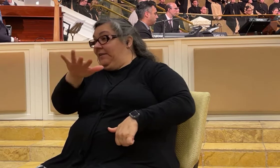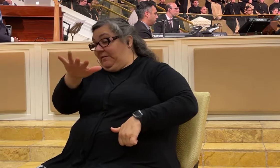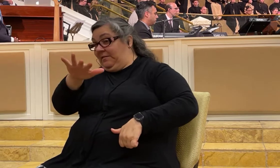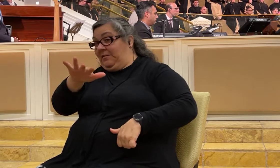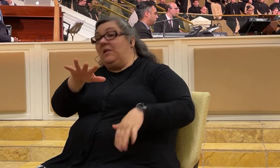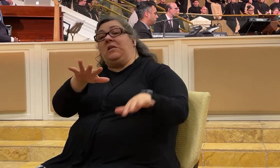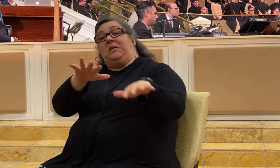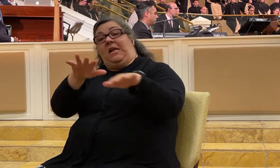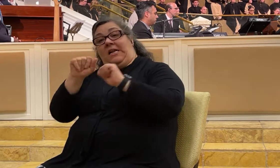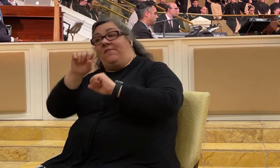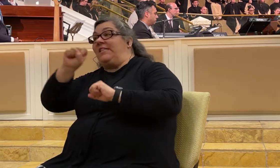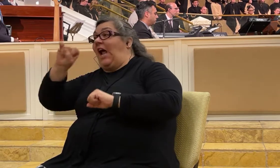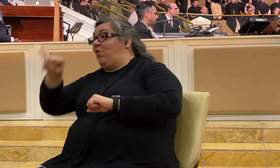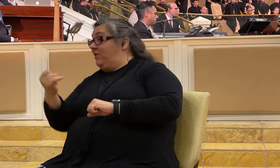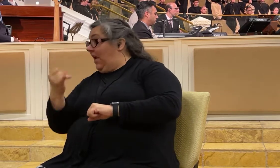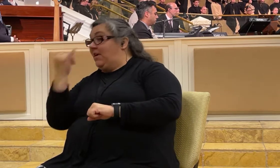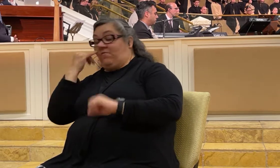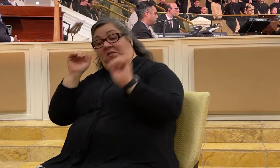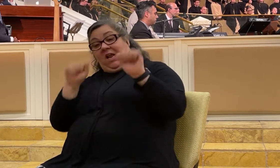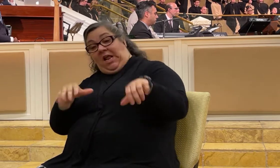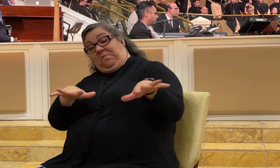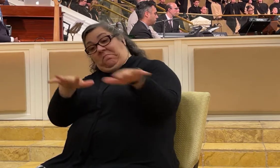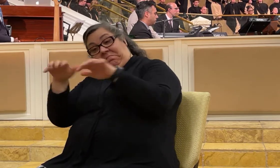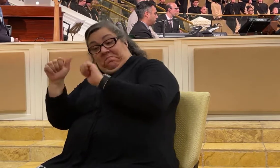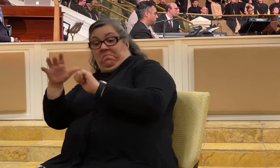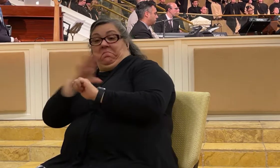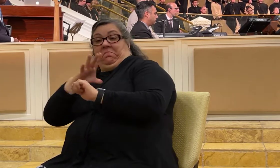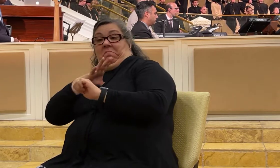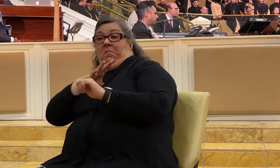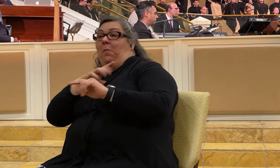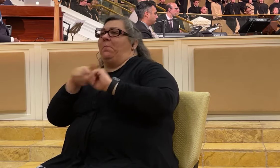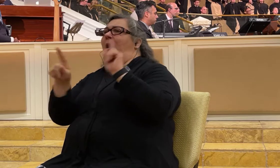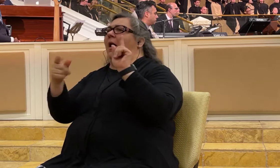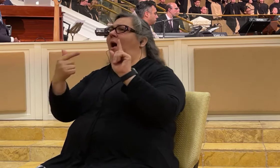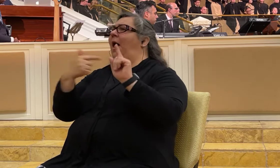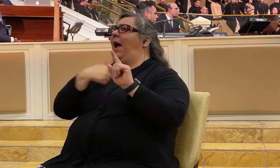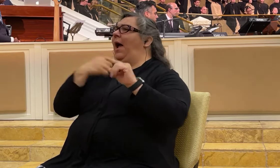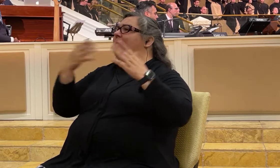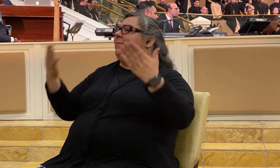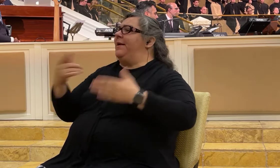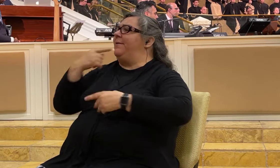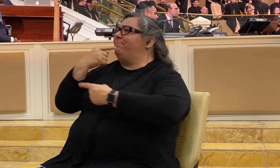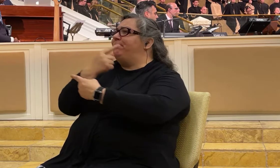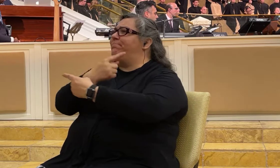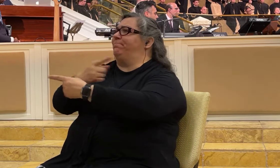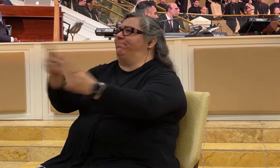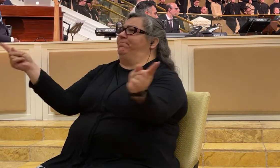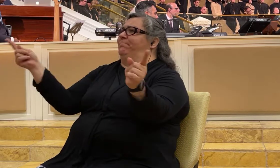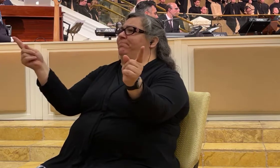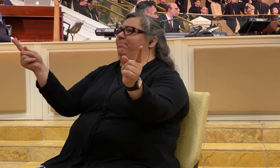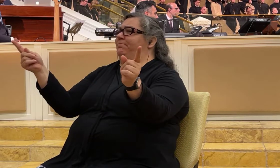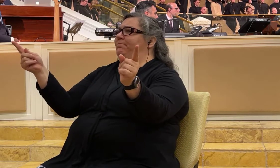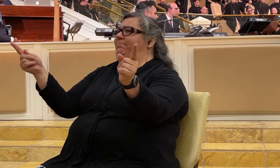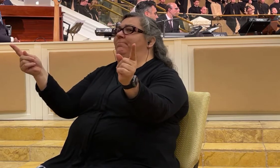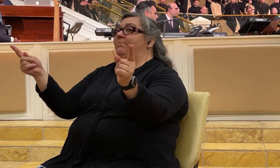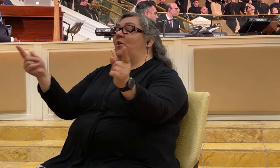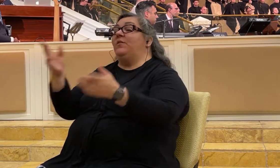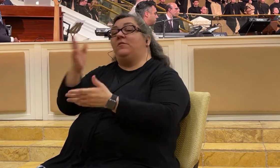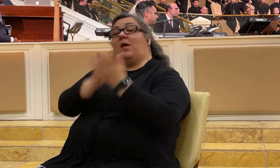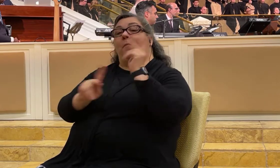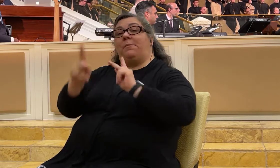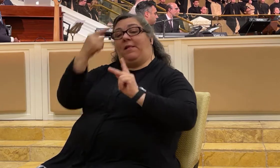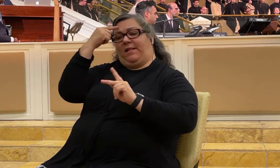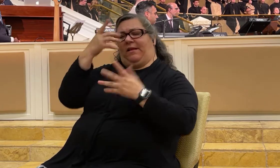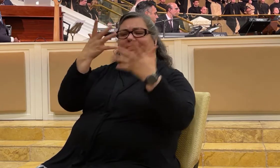to leave San Jose if they could. But he said, I'm here to tell you that what's over for some